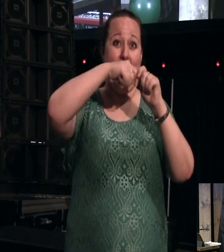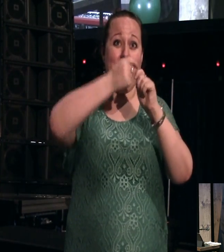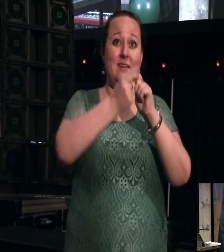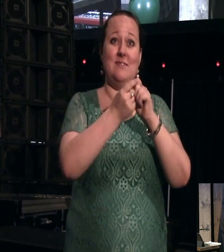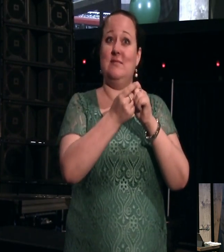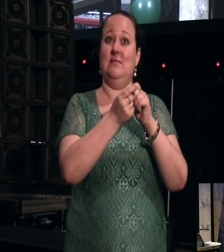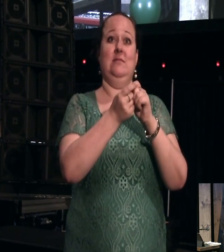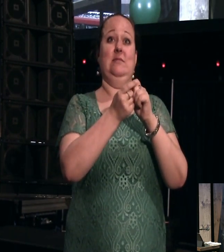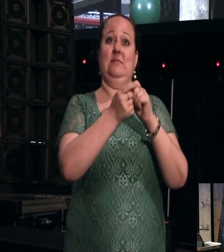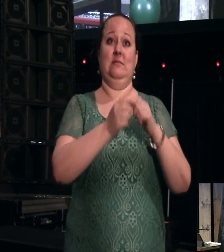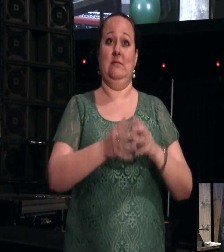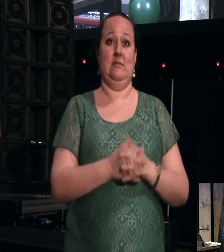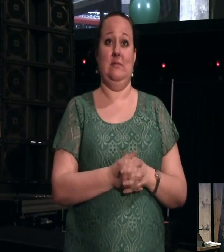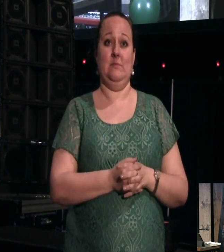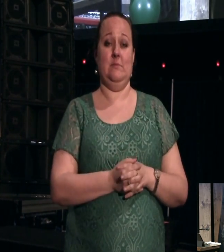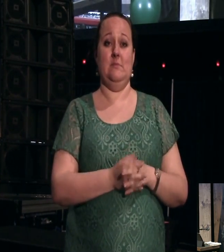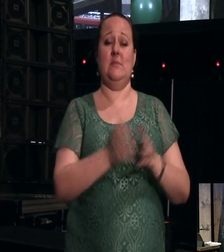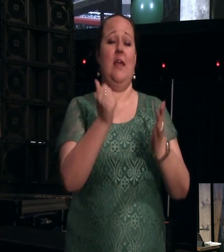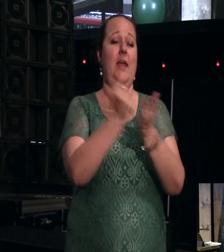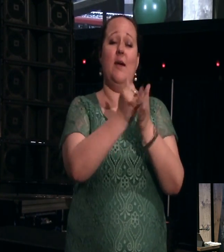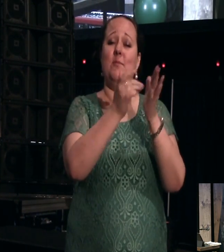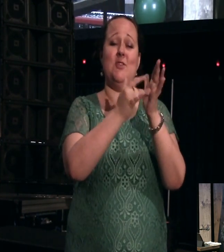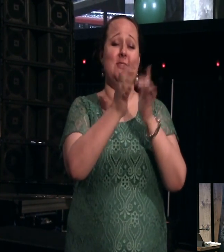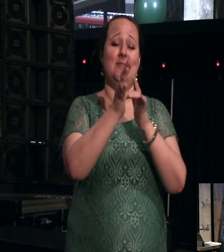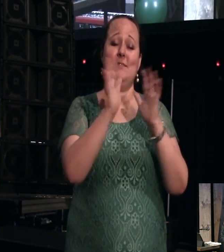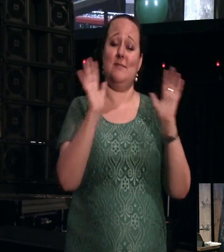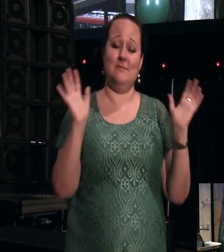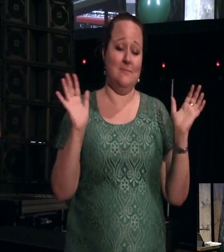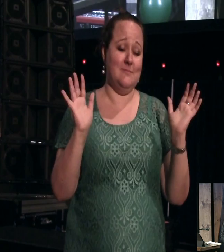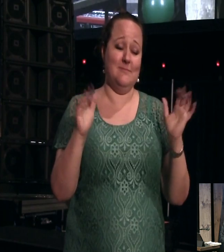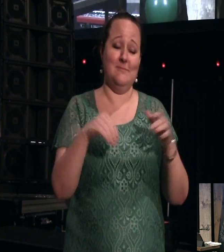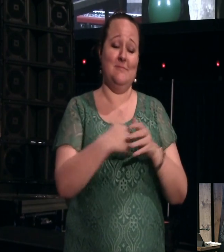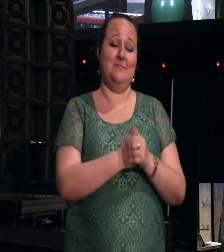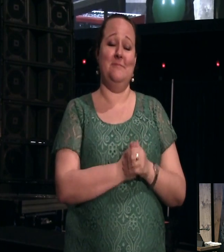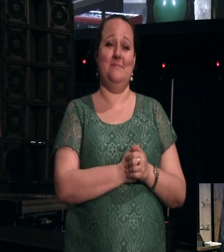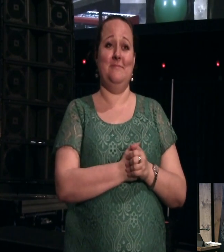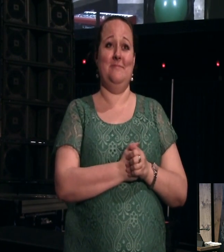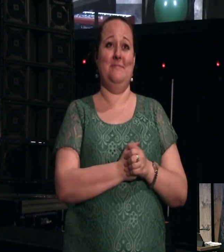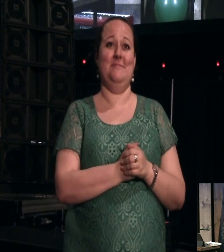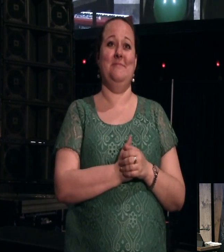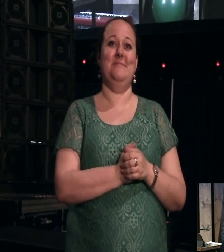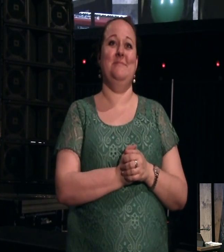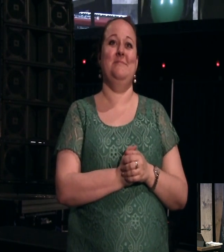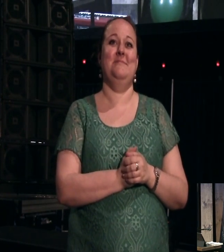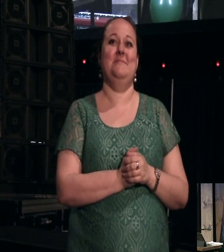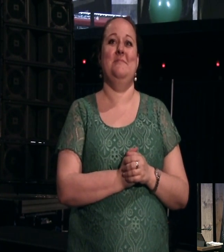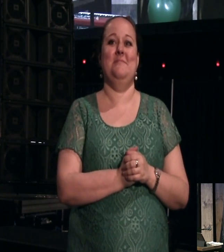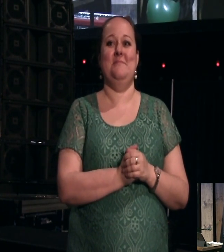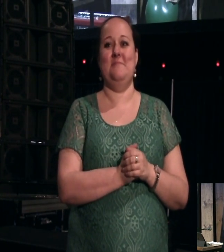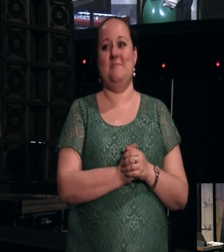tying balloons. Come on. Help me, Jesus.